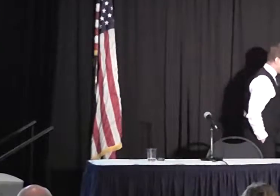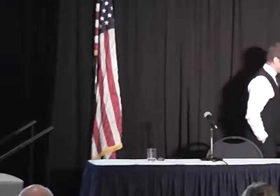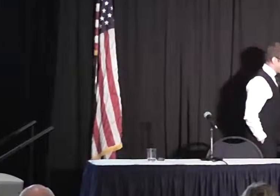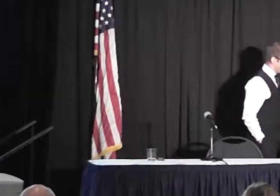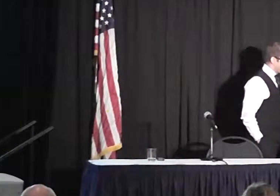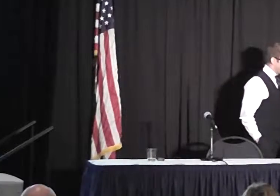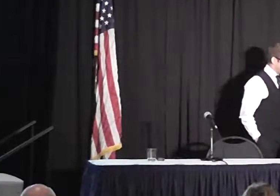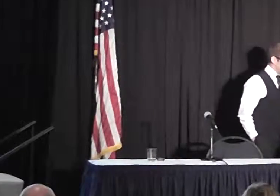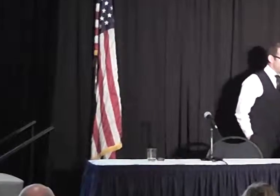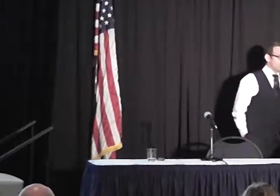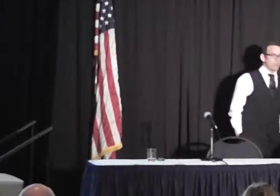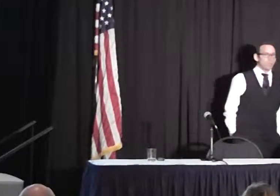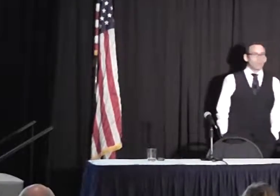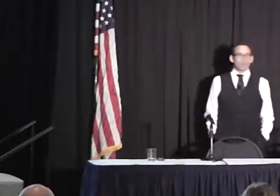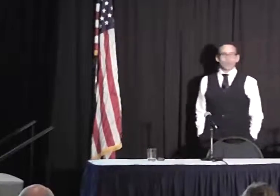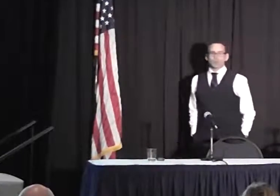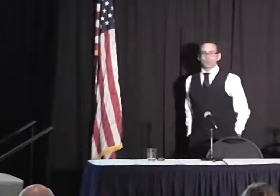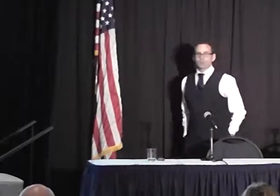it's very...